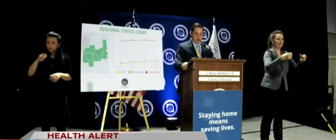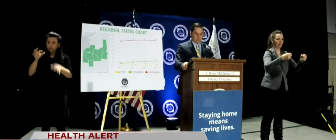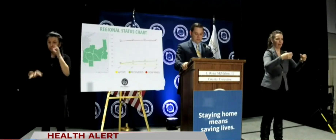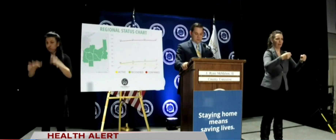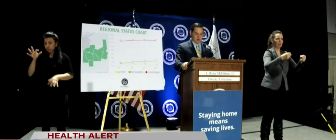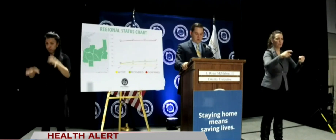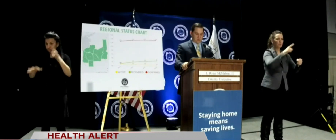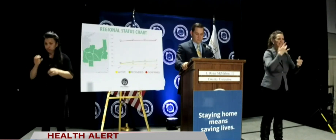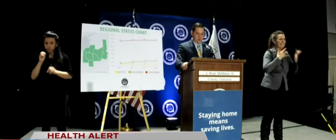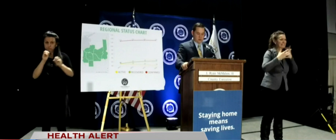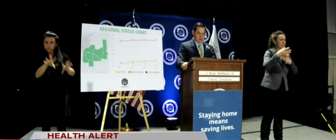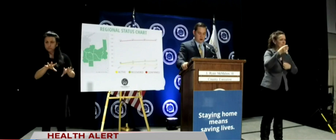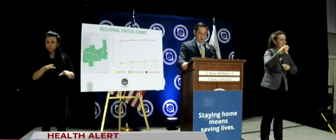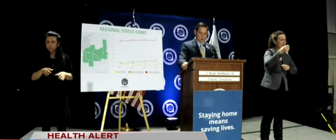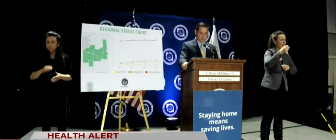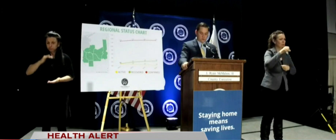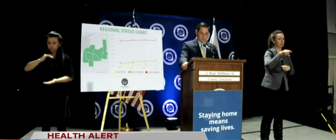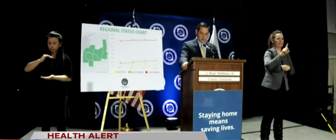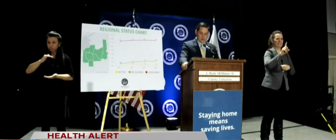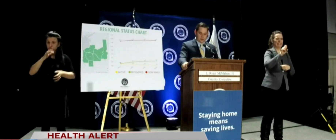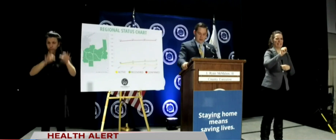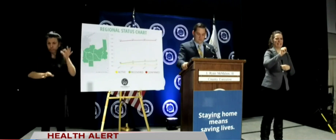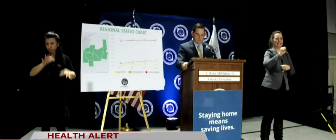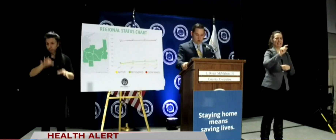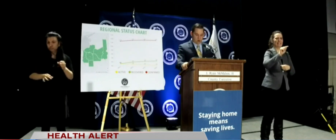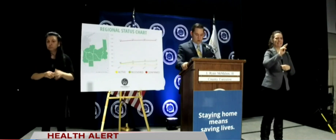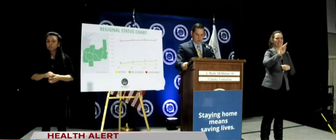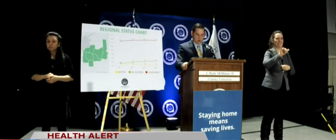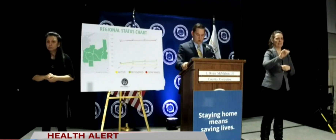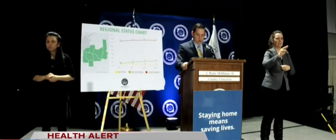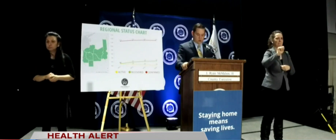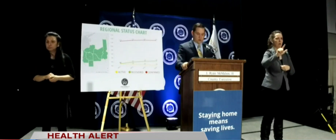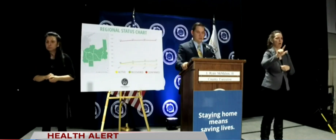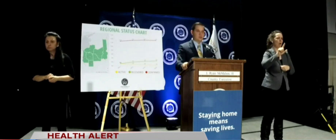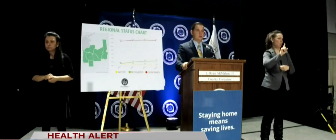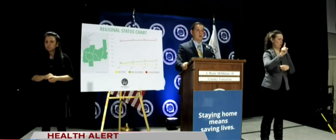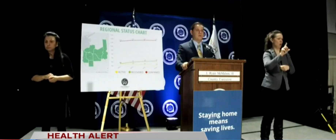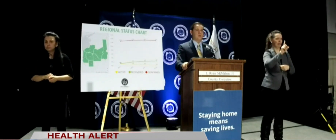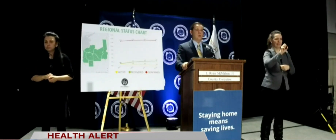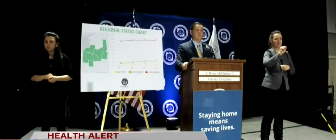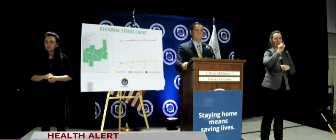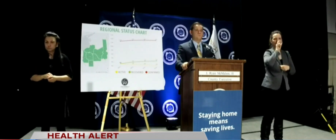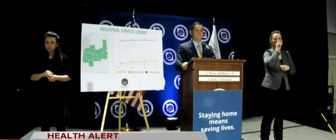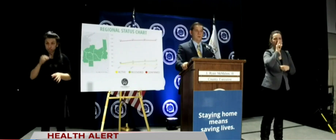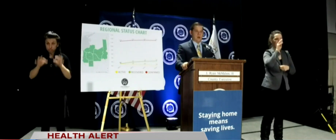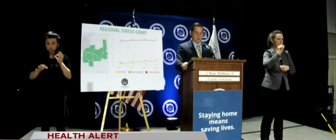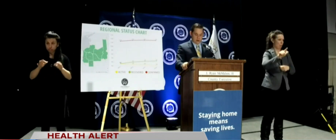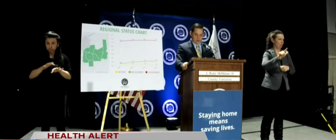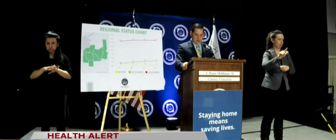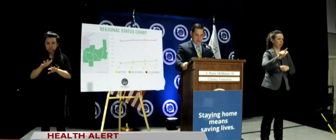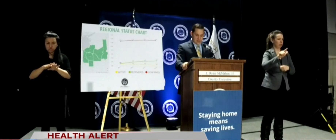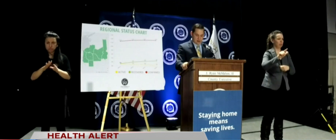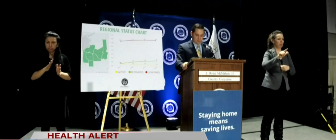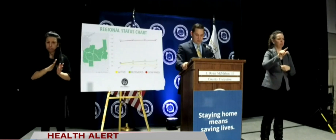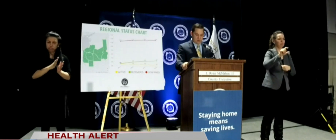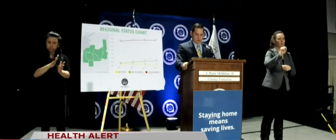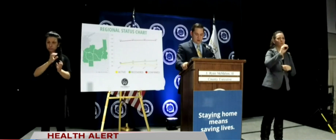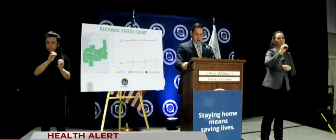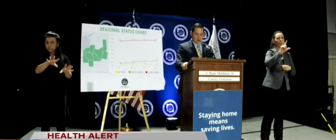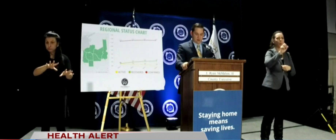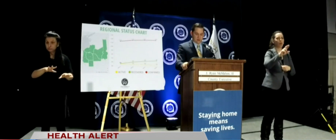Dairy Farmers of America are going to be making a very large donation of milk. I want to thank